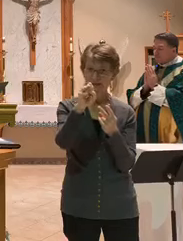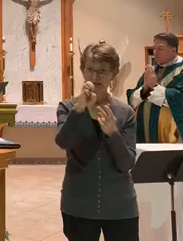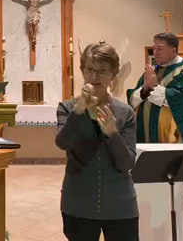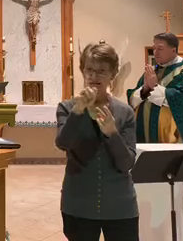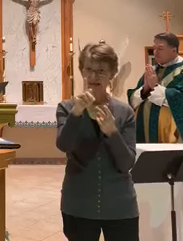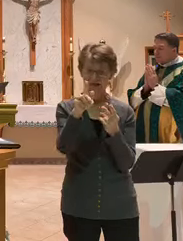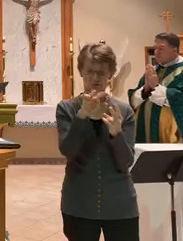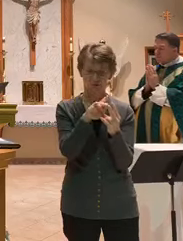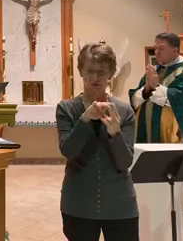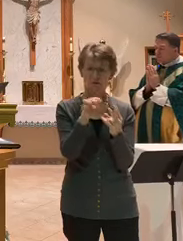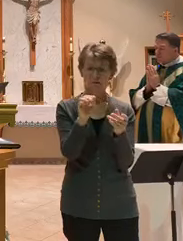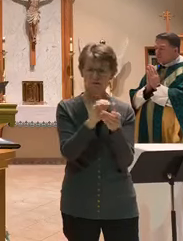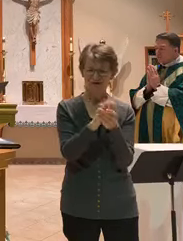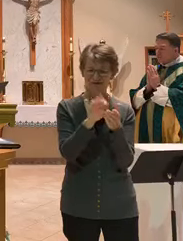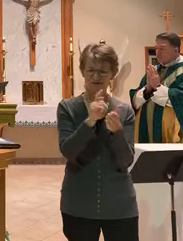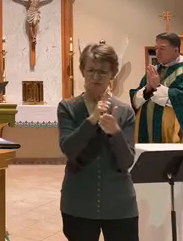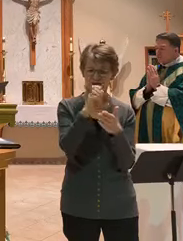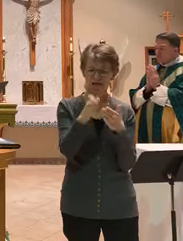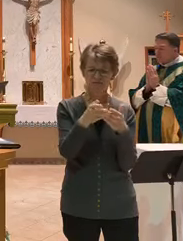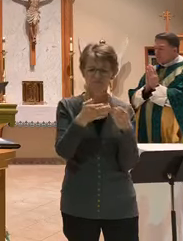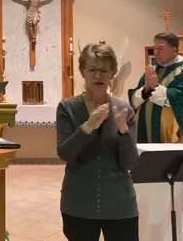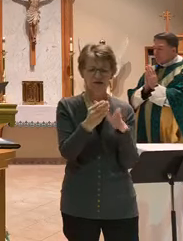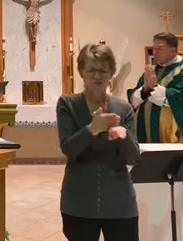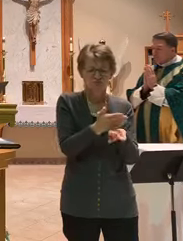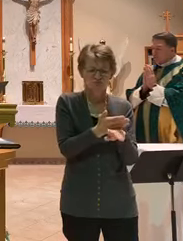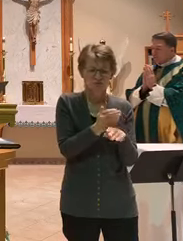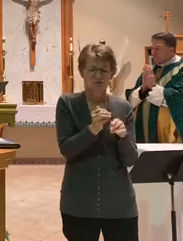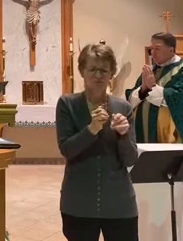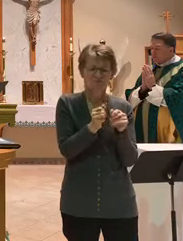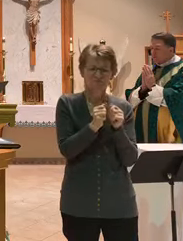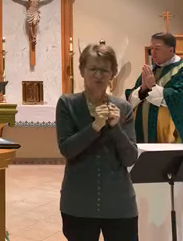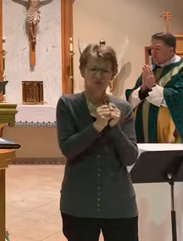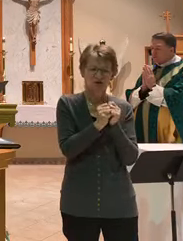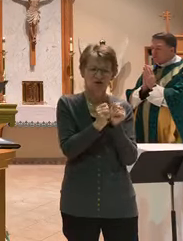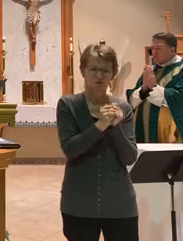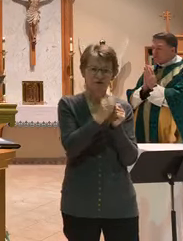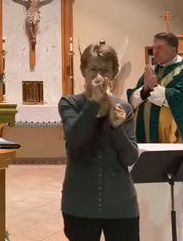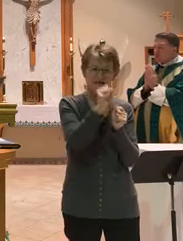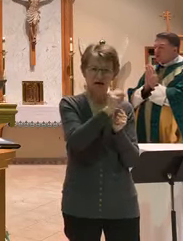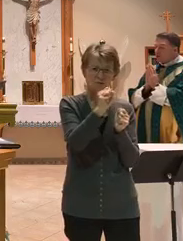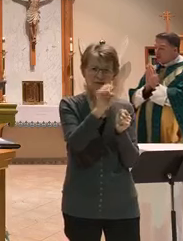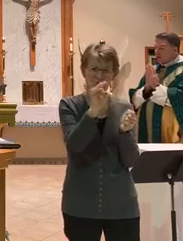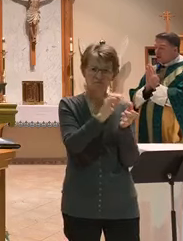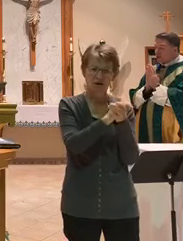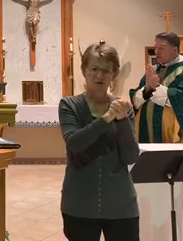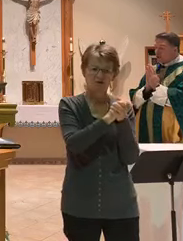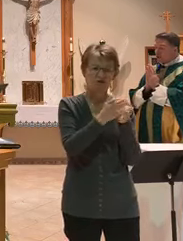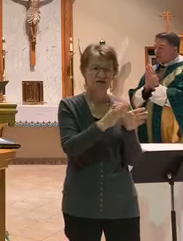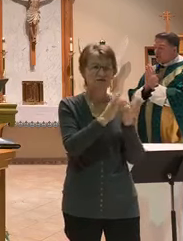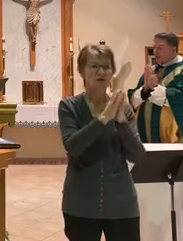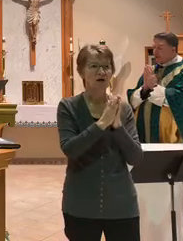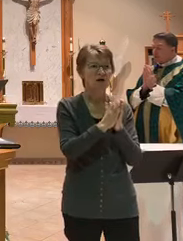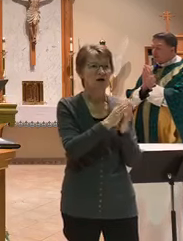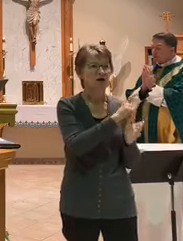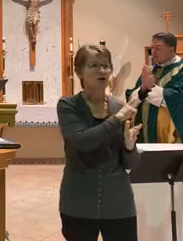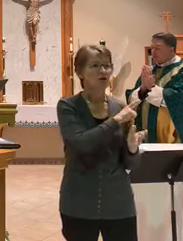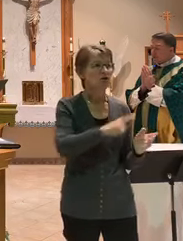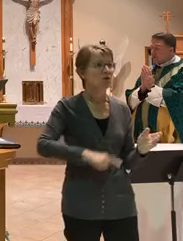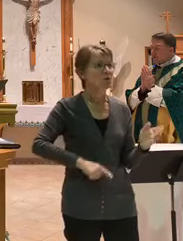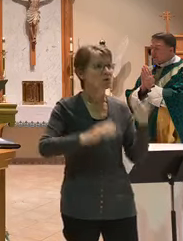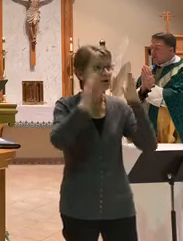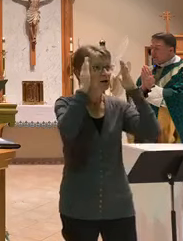to each other through the grace of the sacrament of marriage. Let us pray to the Lord. Lord, hear our